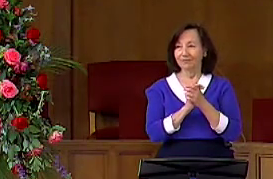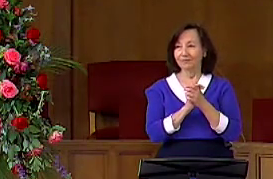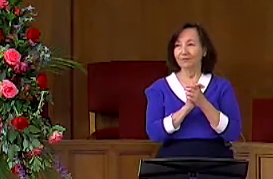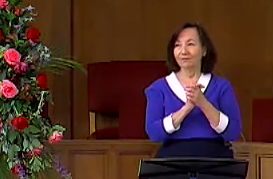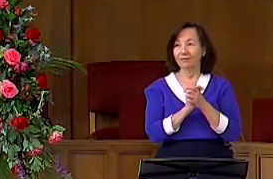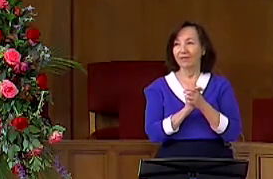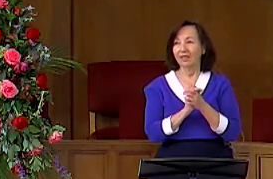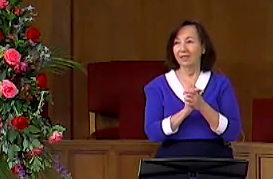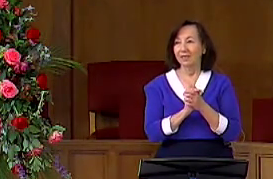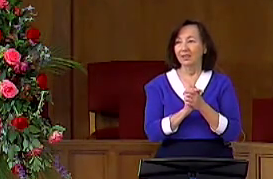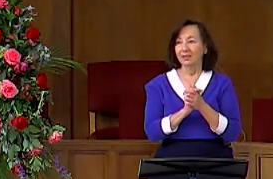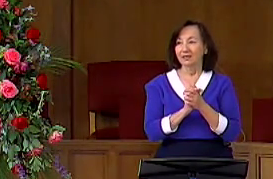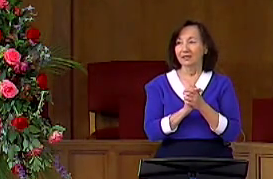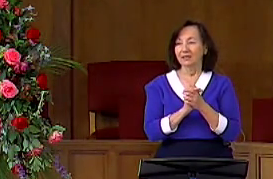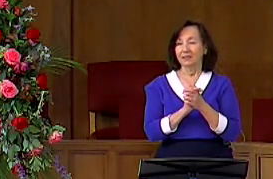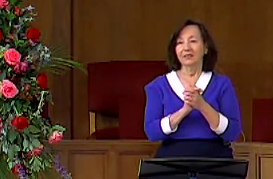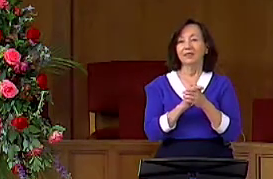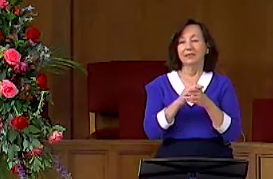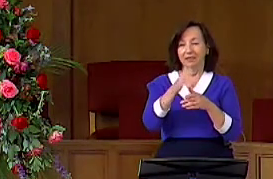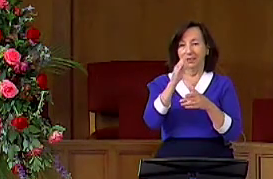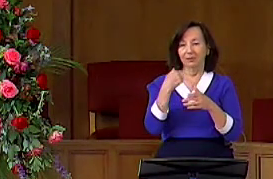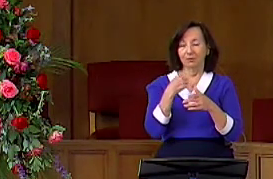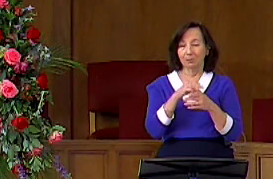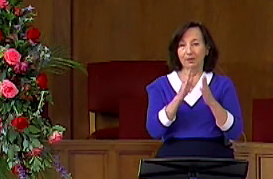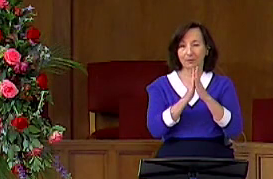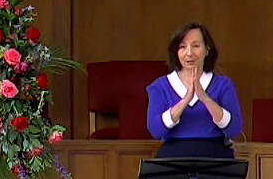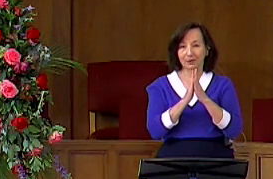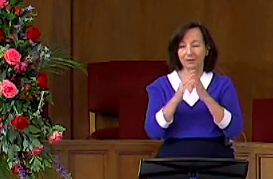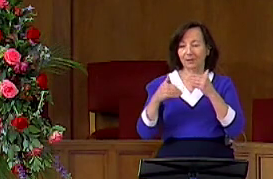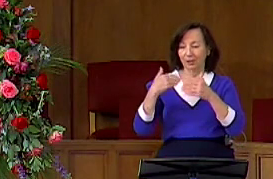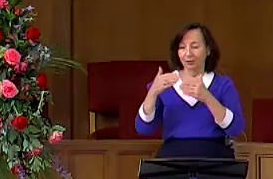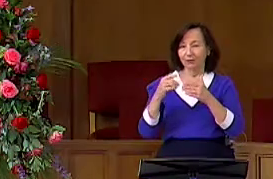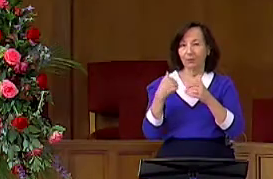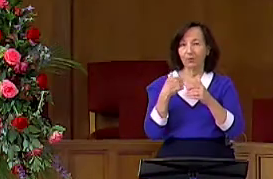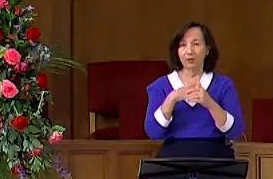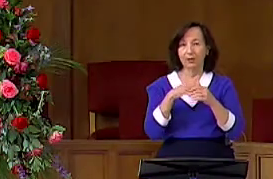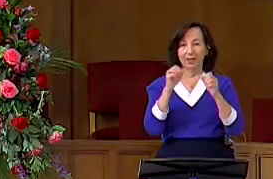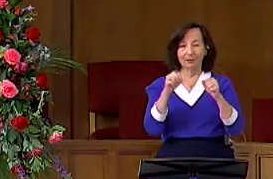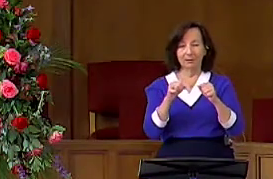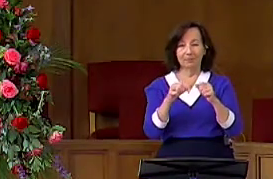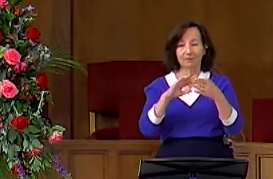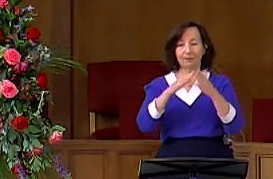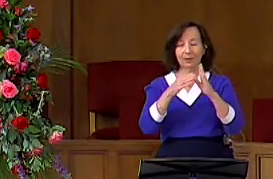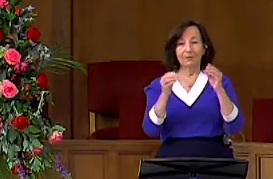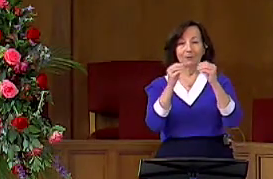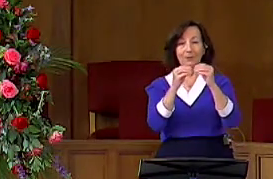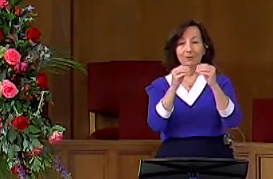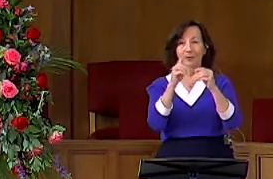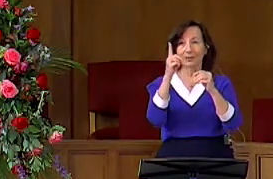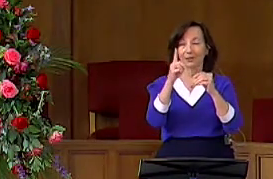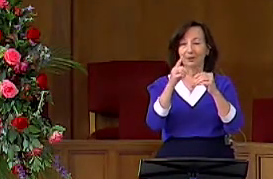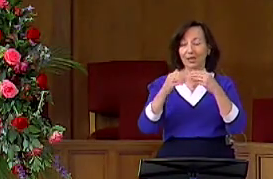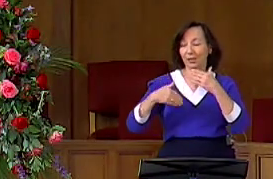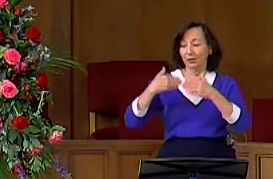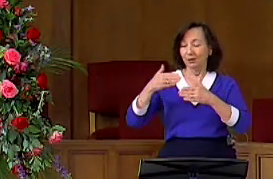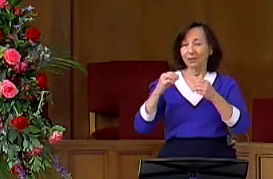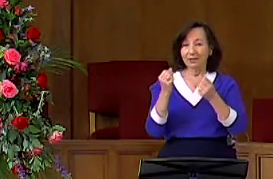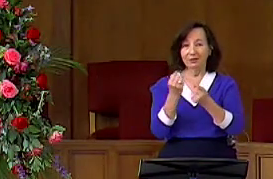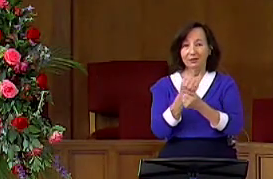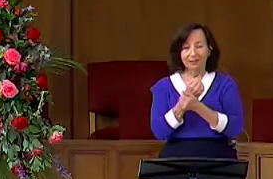Our generous God that we pray to, that we are able to become more and more like you, generous in your